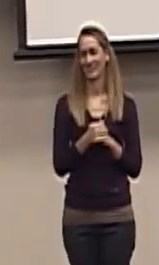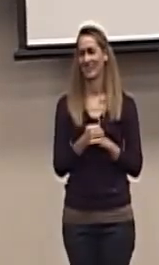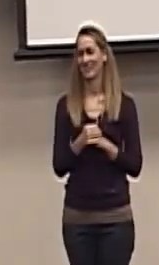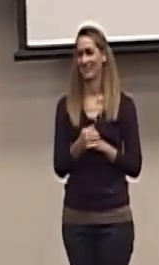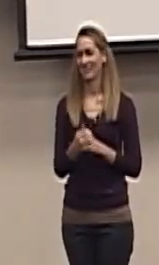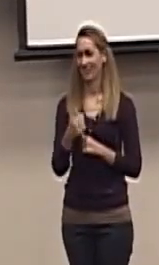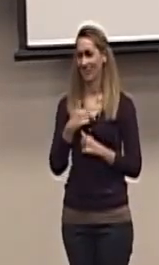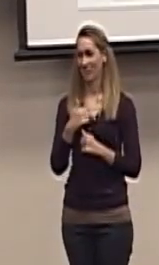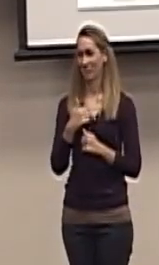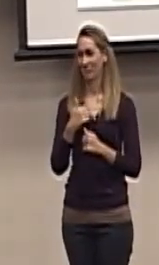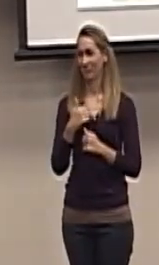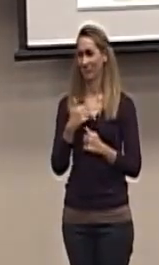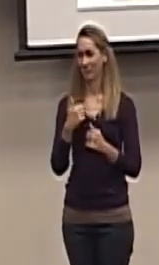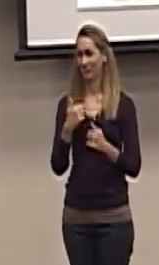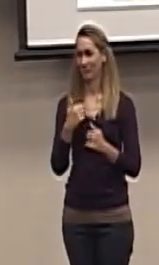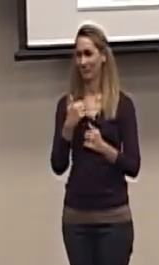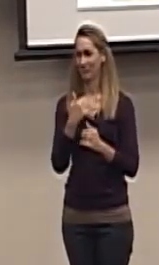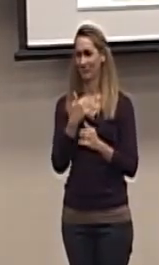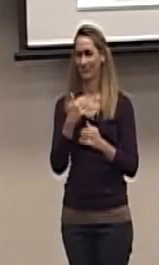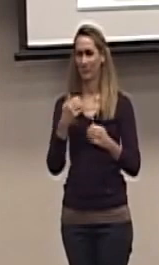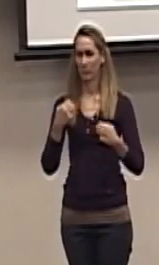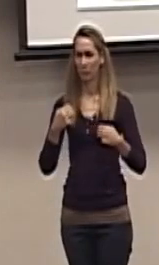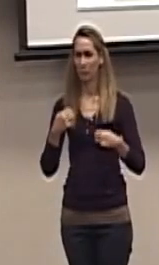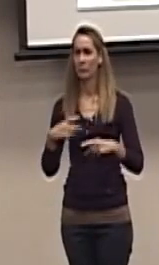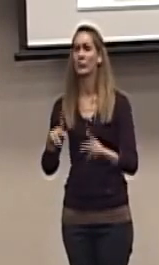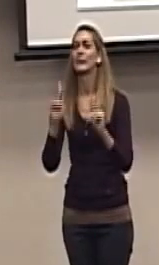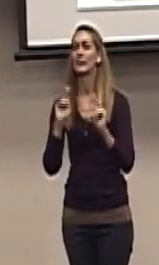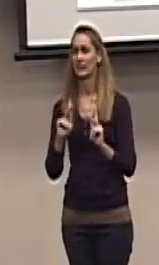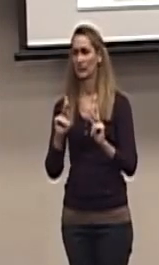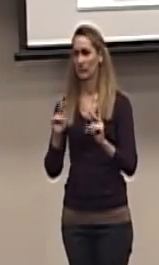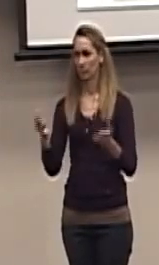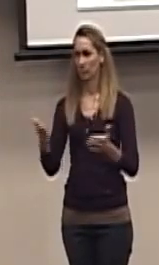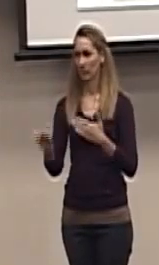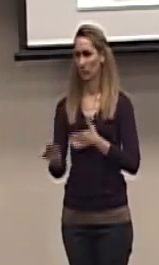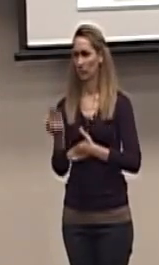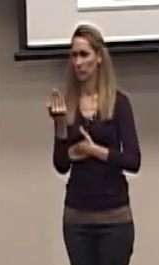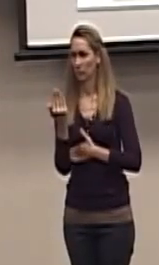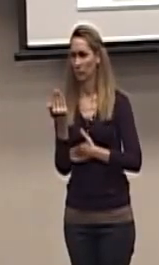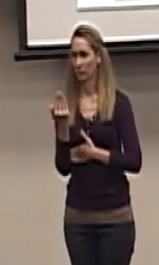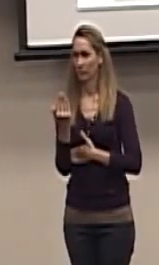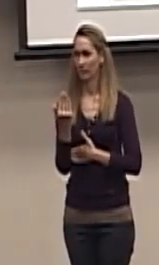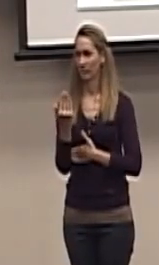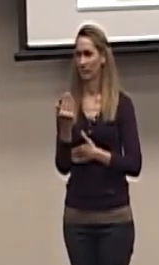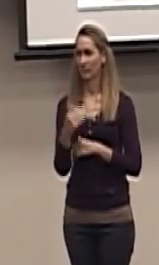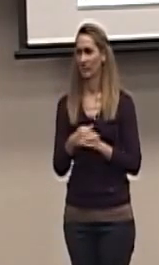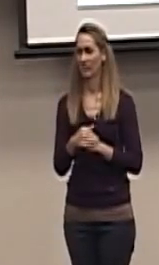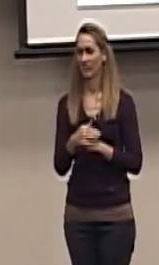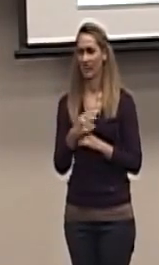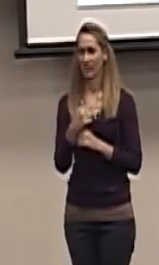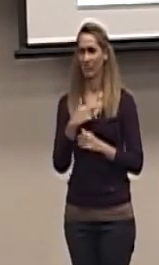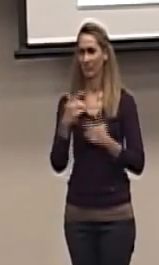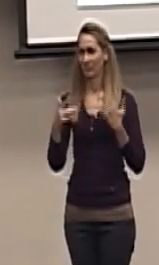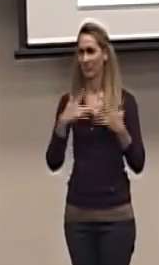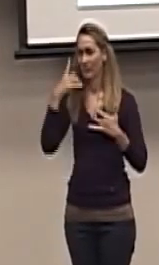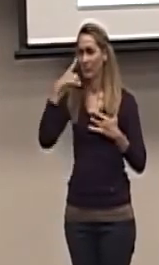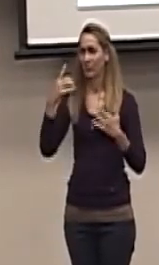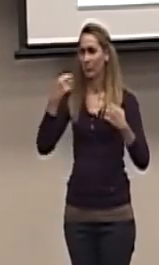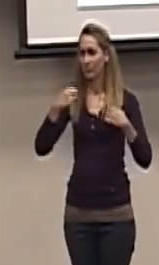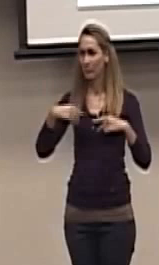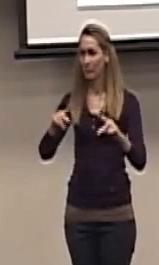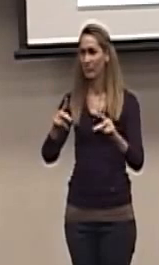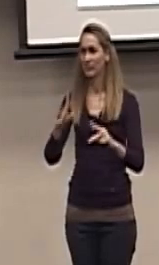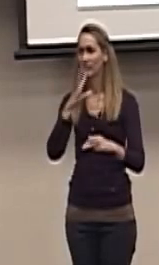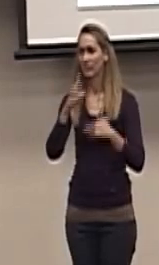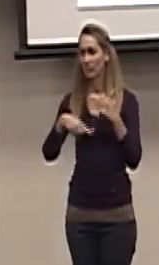I'm privileged to be with you this morning, and I thank God for the opportunity to share what we are doing at Ghana Bible